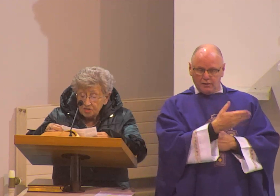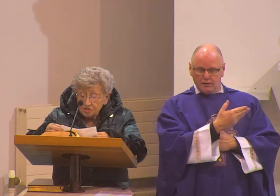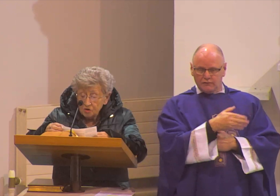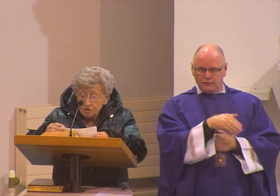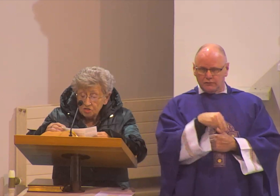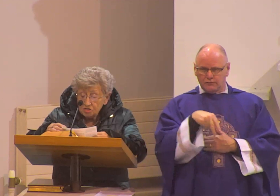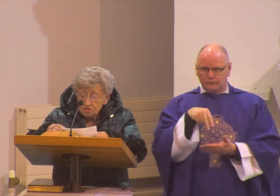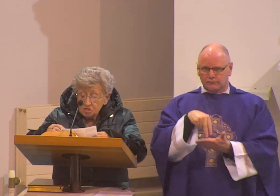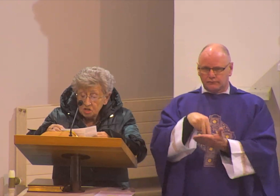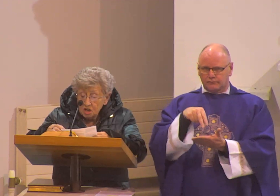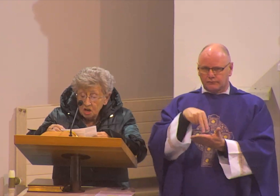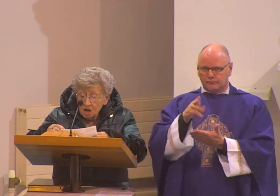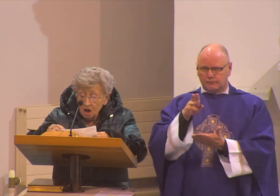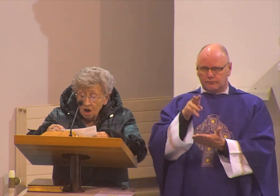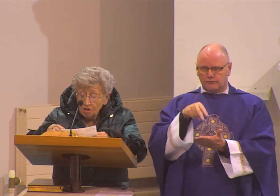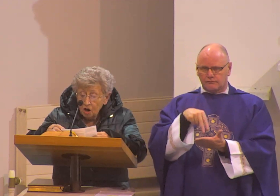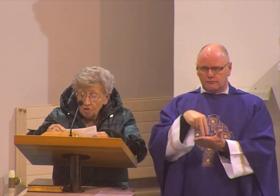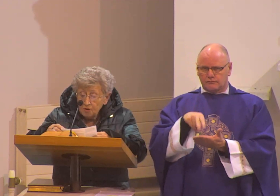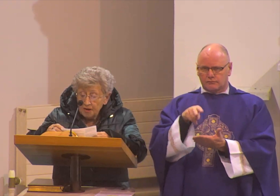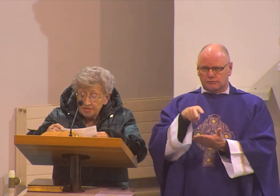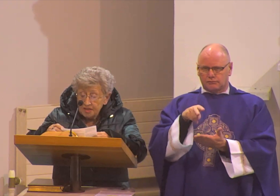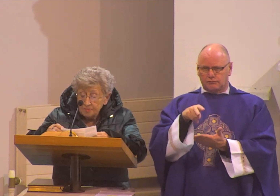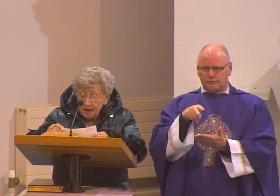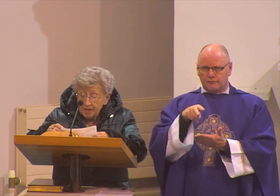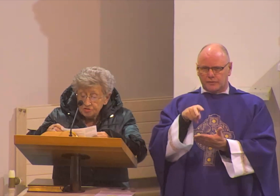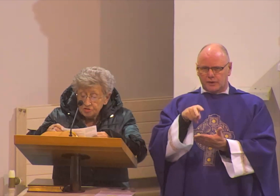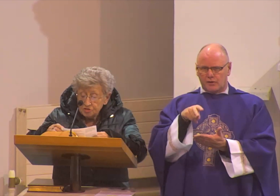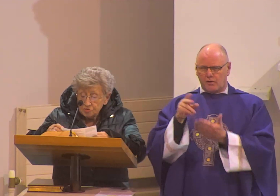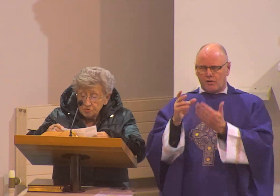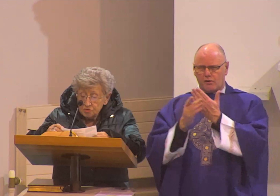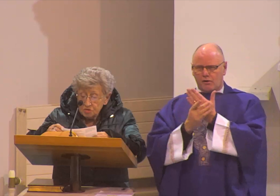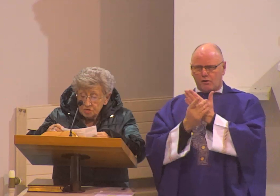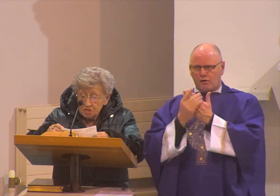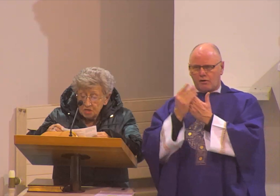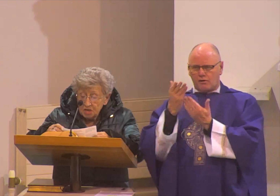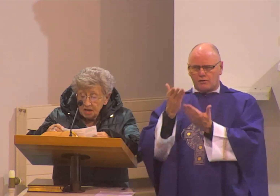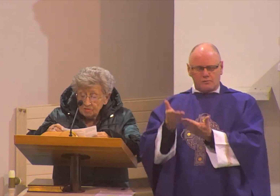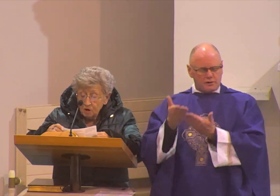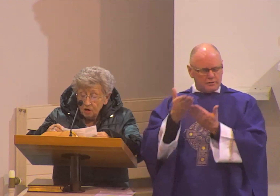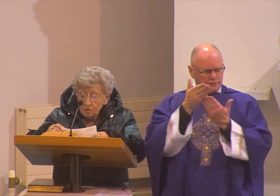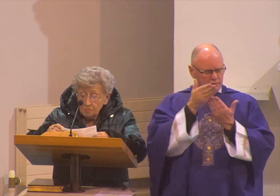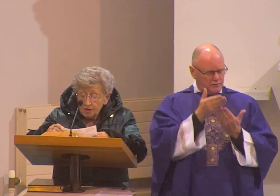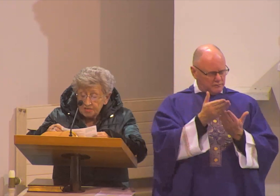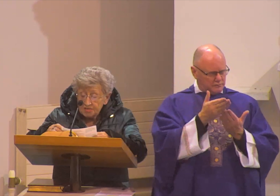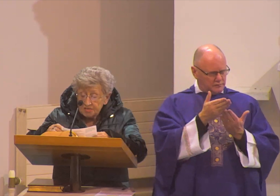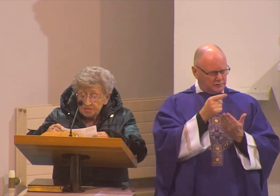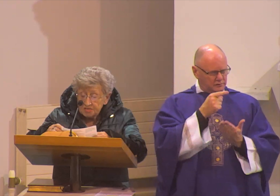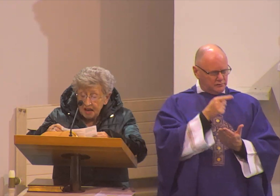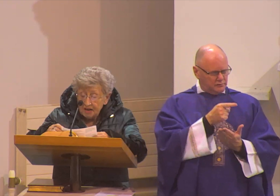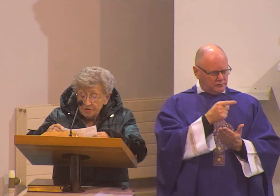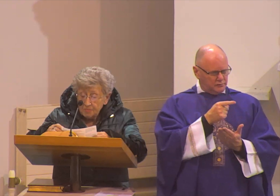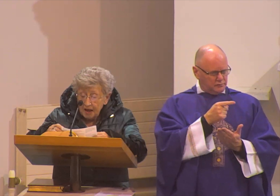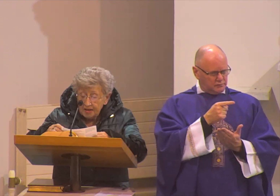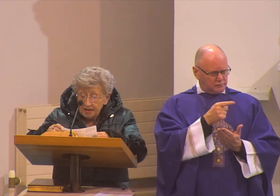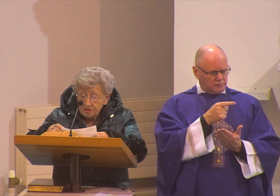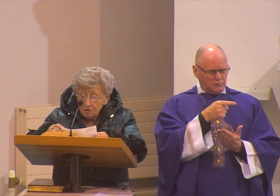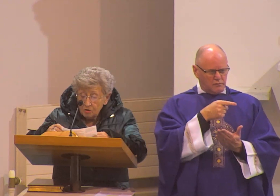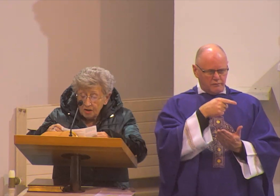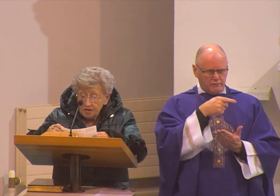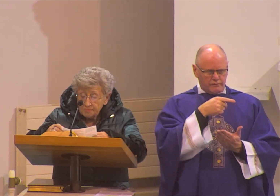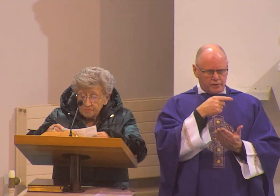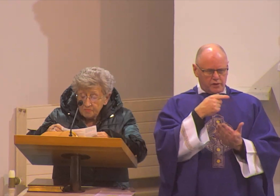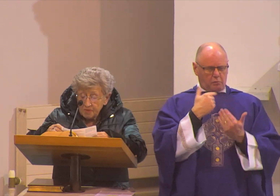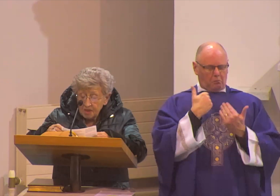an escort, how God brings them back to you like royal princes carried back in